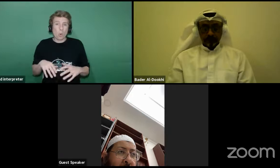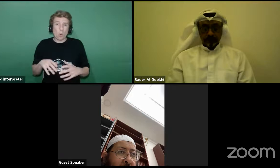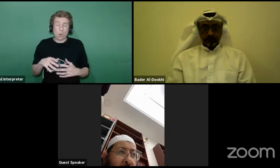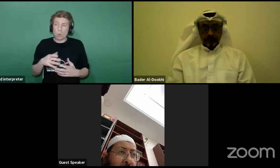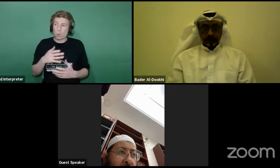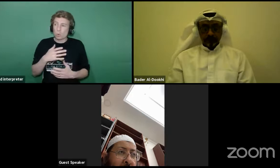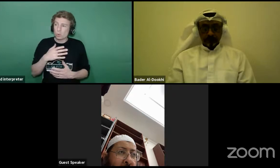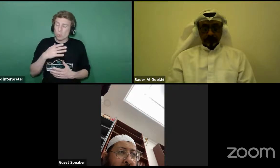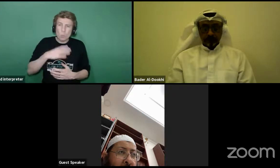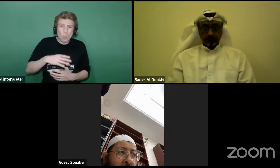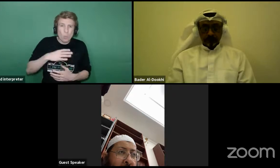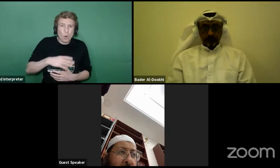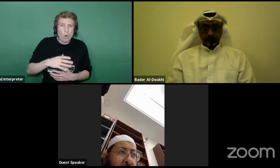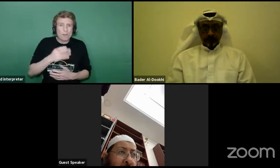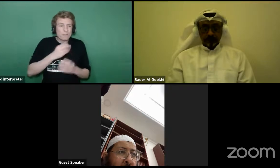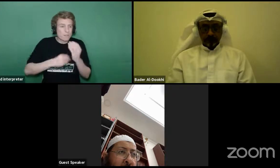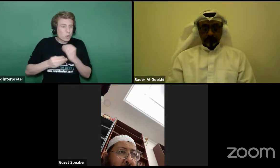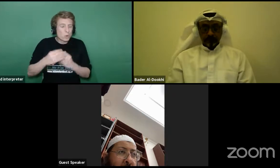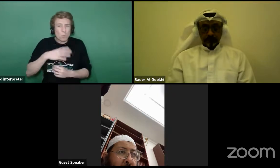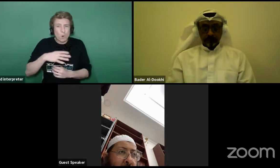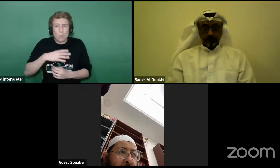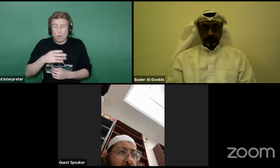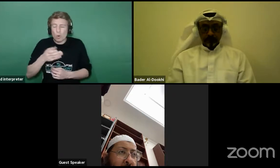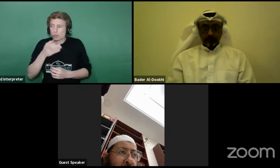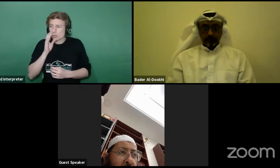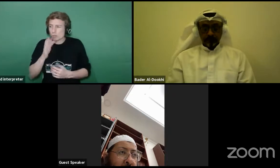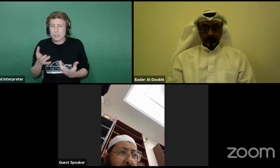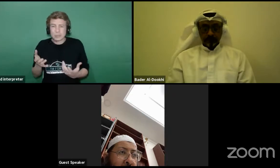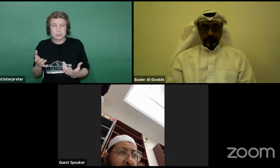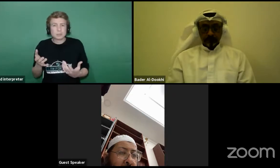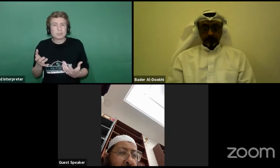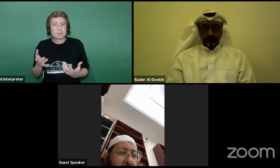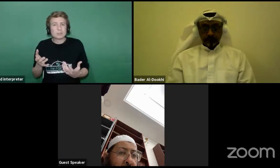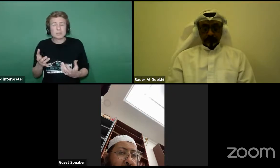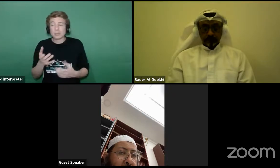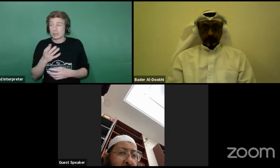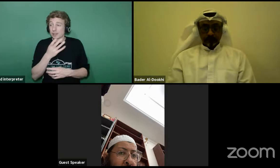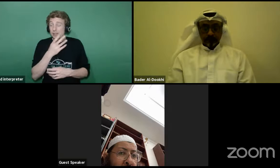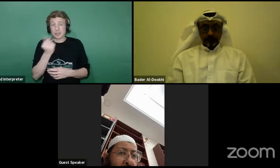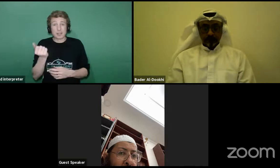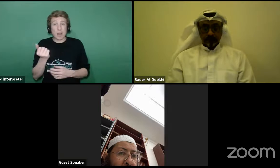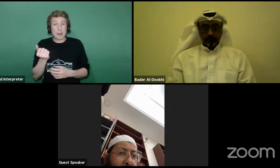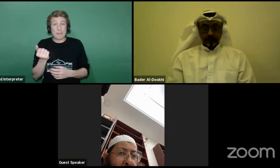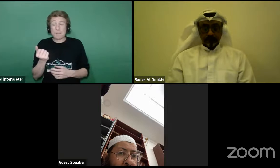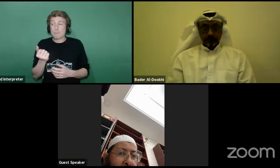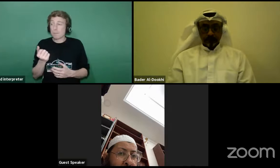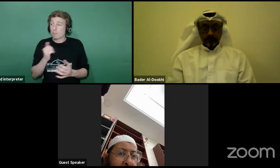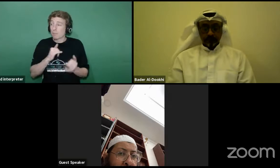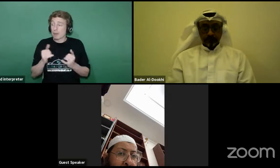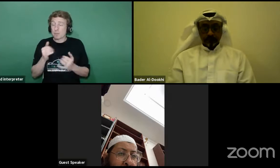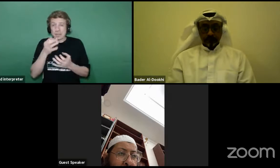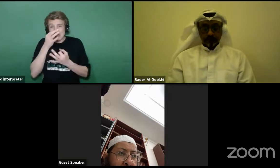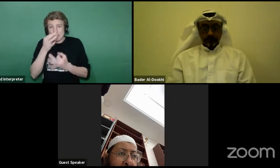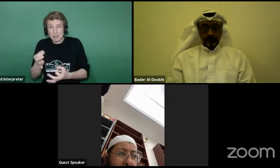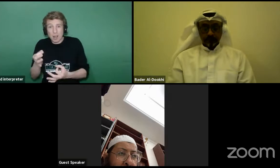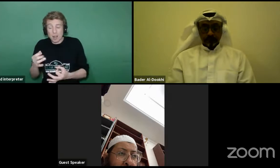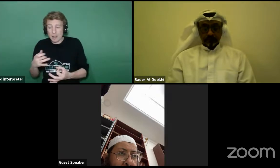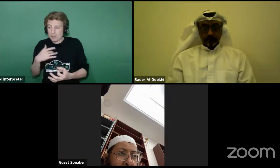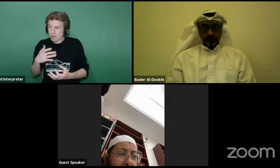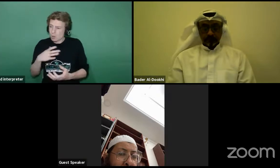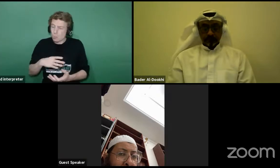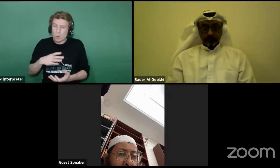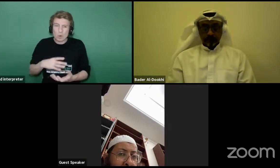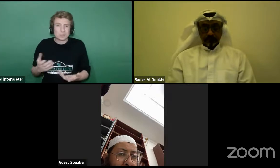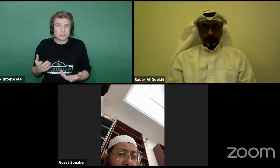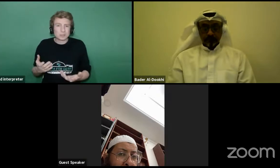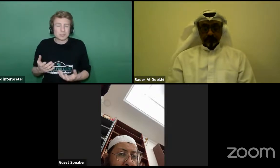with something to drink, and we might like that. And there are those of us who might need to fulfill their desires. However, the